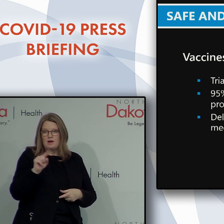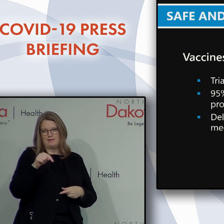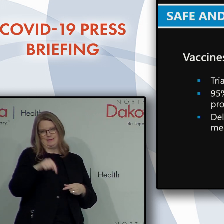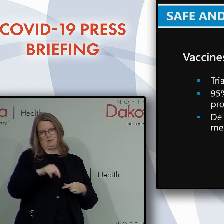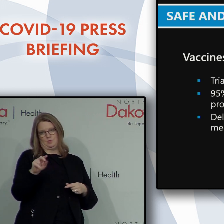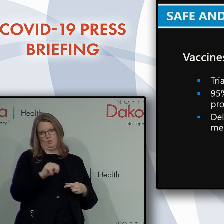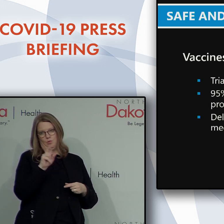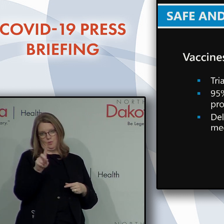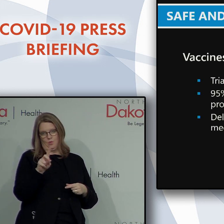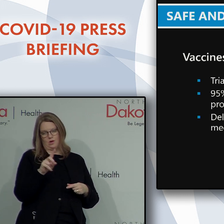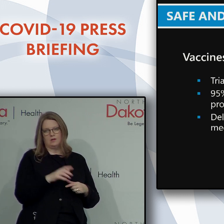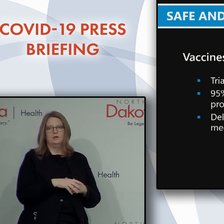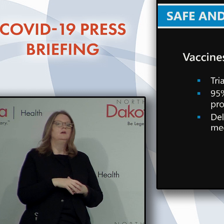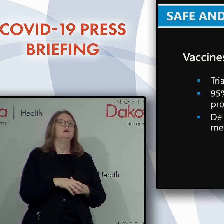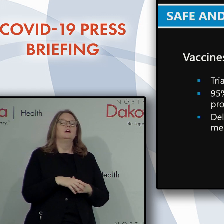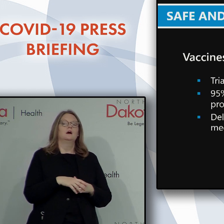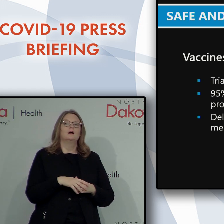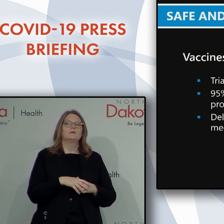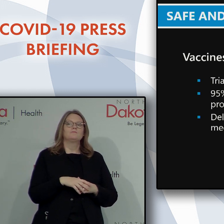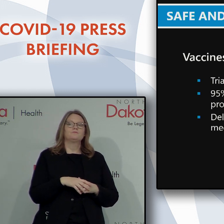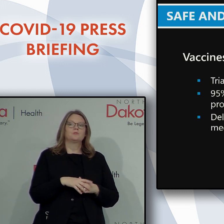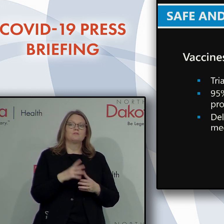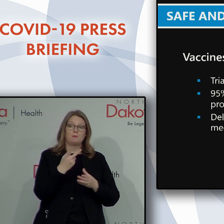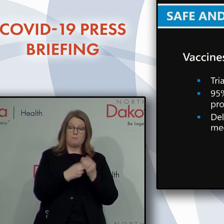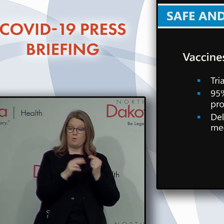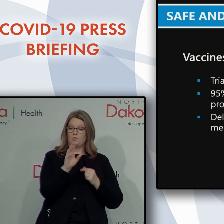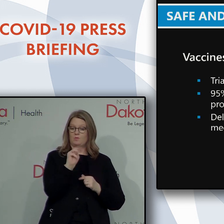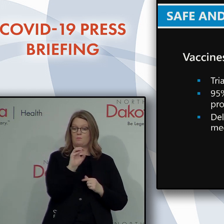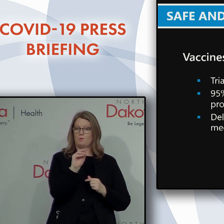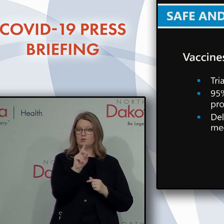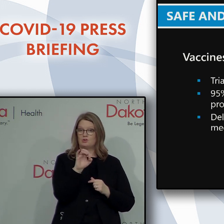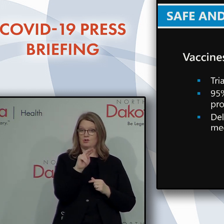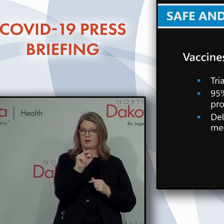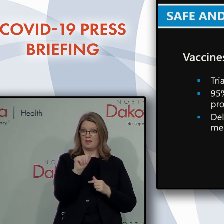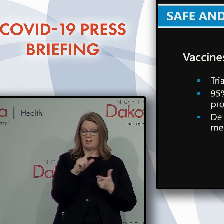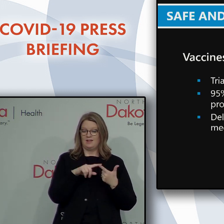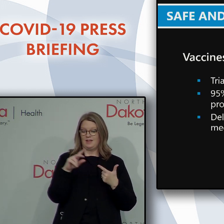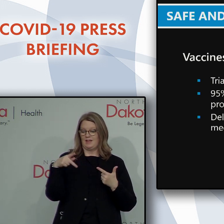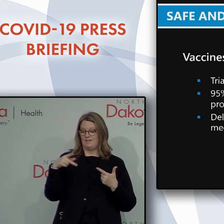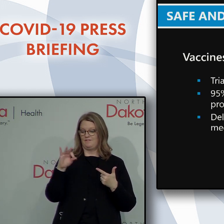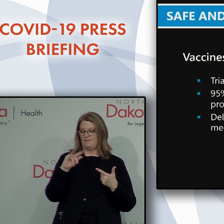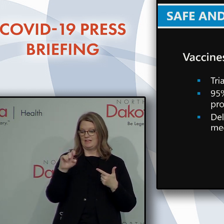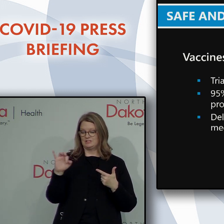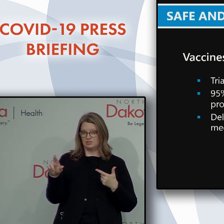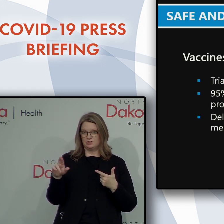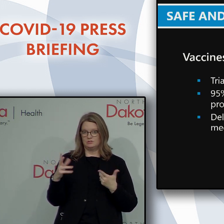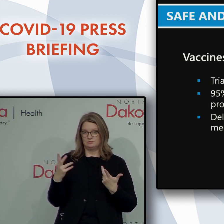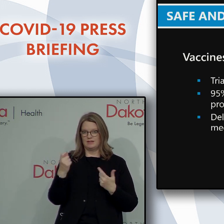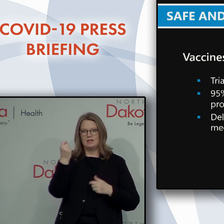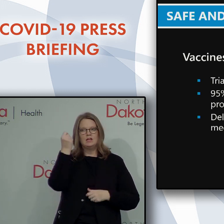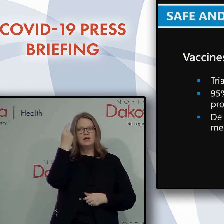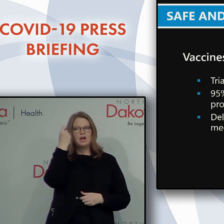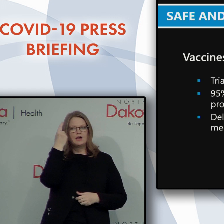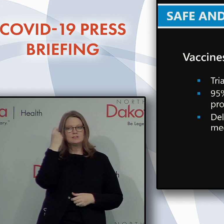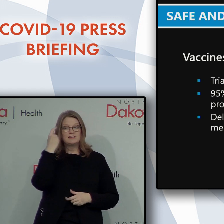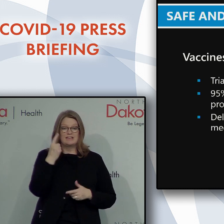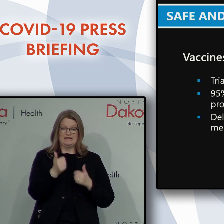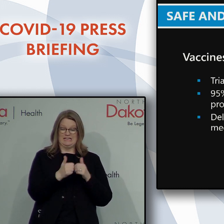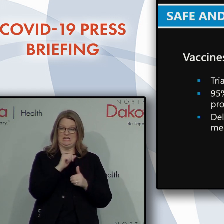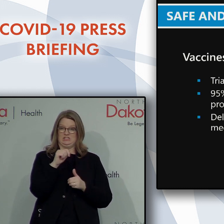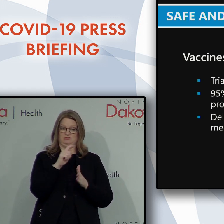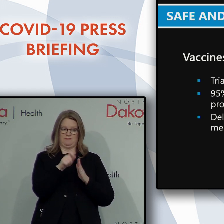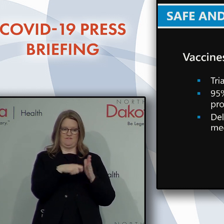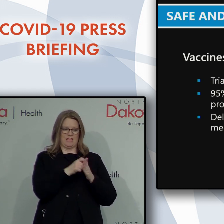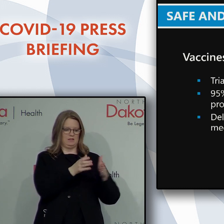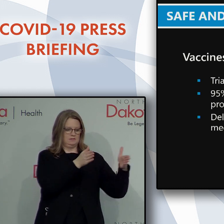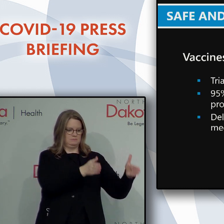Dakota. As a matter of fact, it is for both Moderna and Pfizer. Every phase of every trial was rigorously reviewed and approved